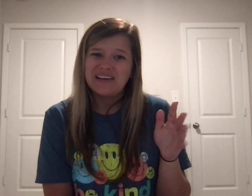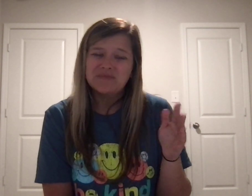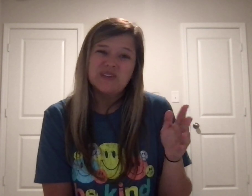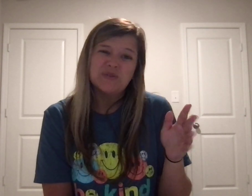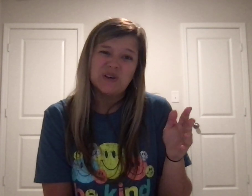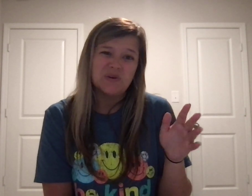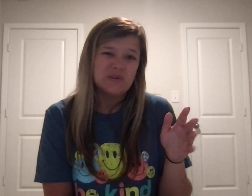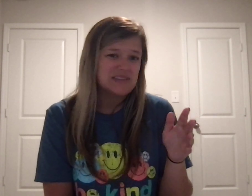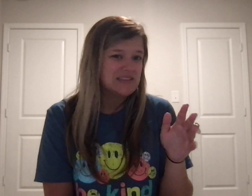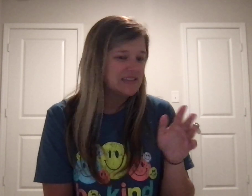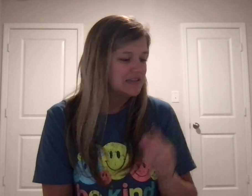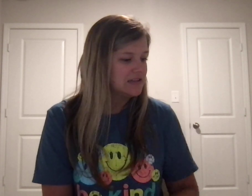so.